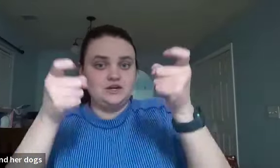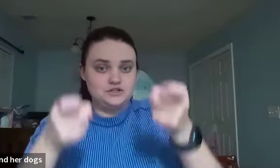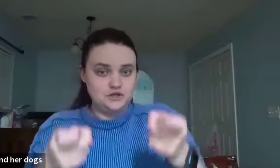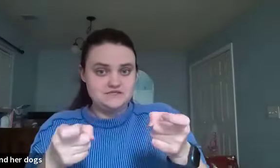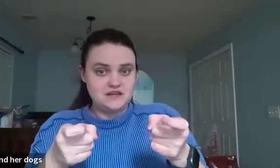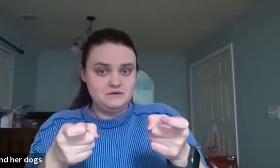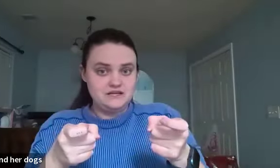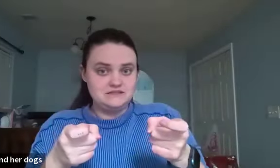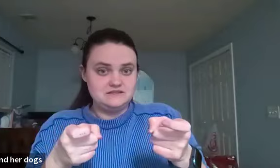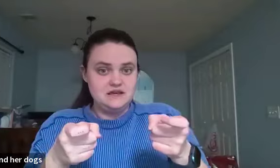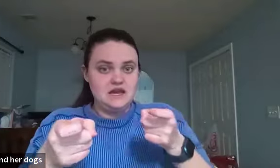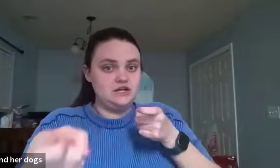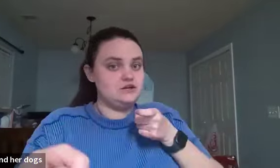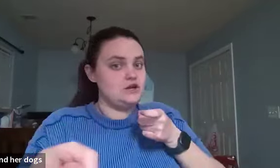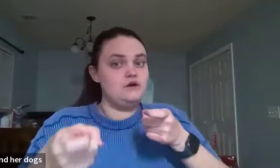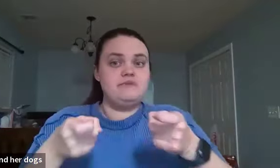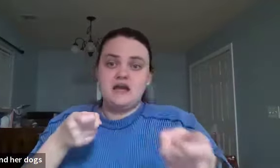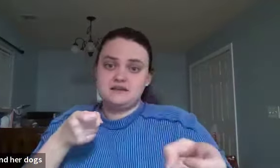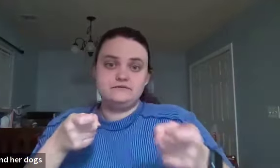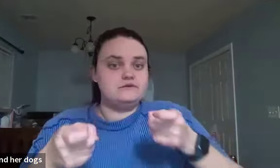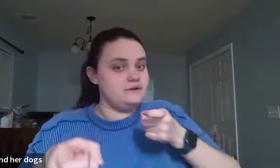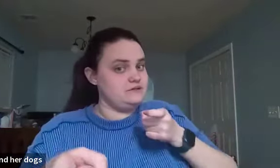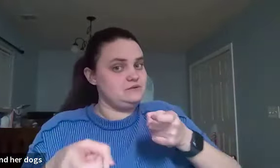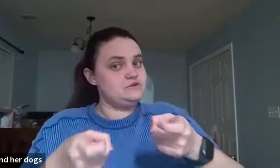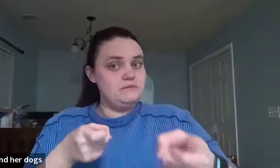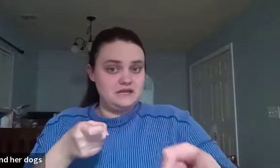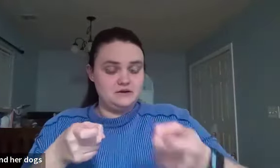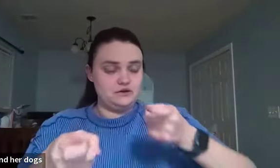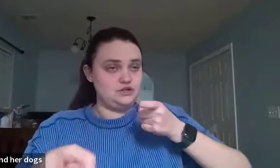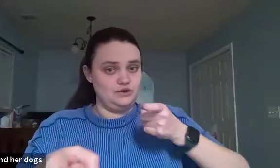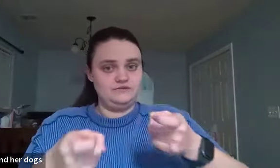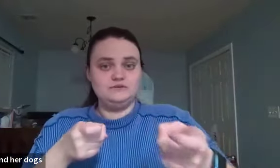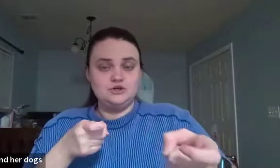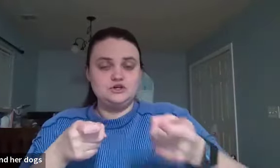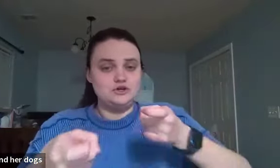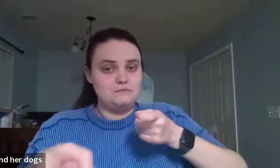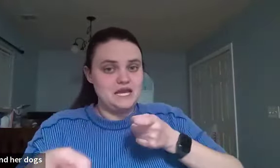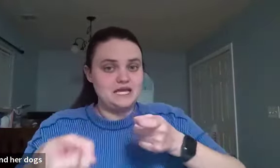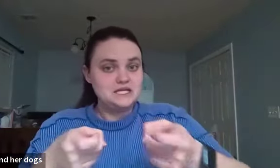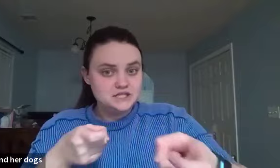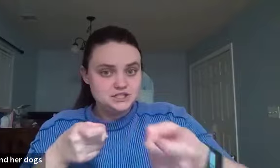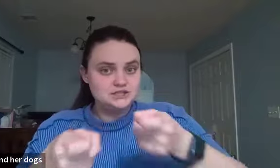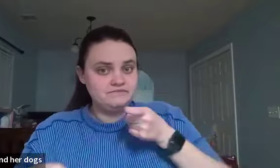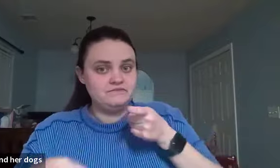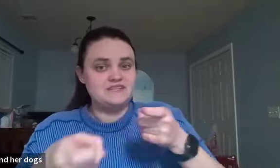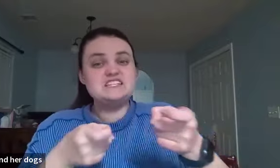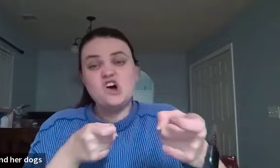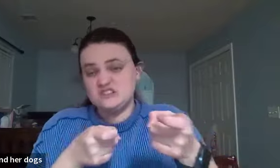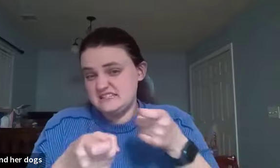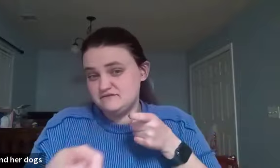You're going to turn them sideways, and you're going to go back and forth like we did with our serve. So manage. This is also the sign